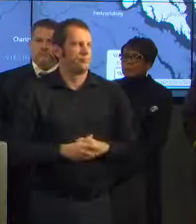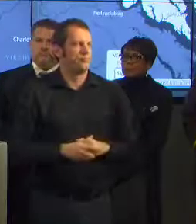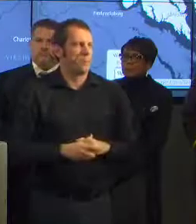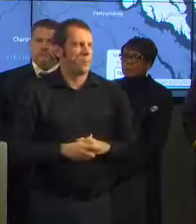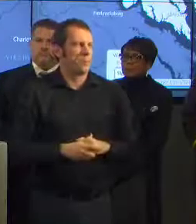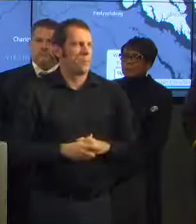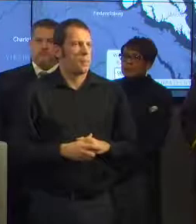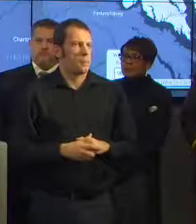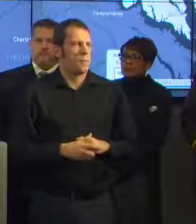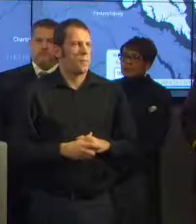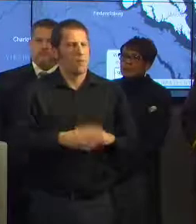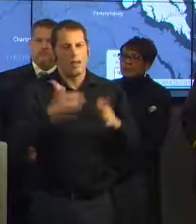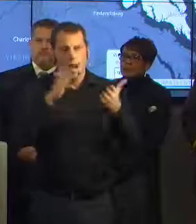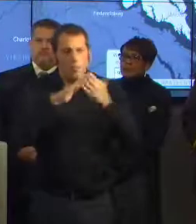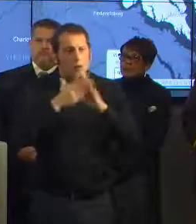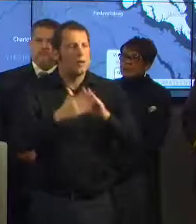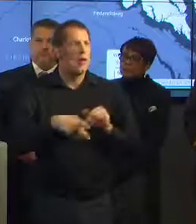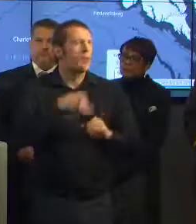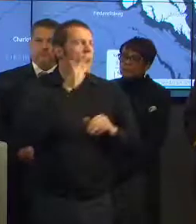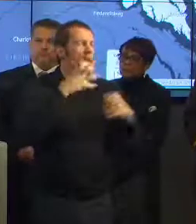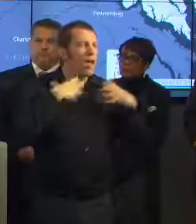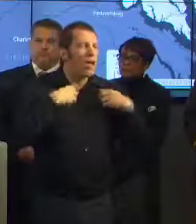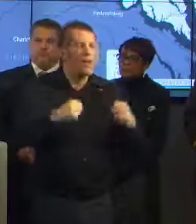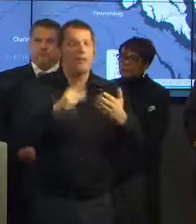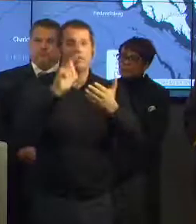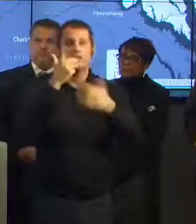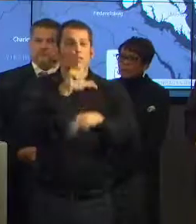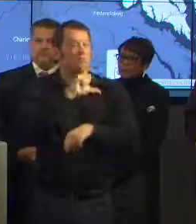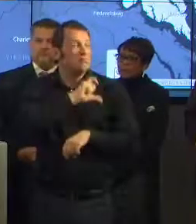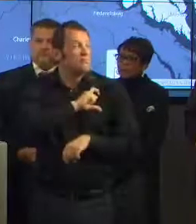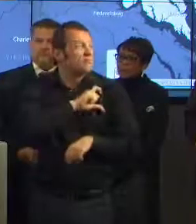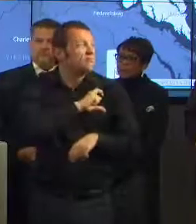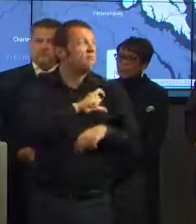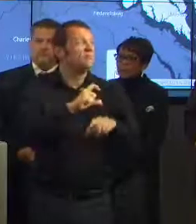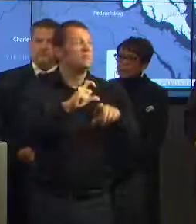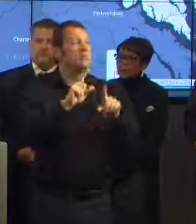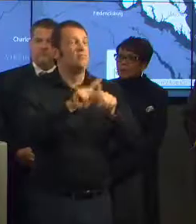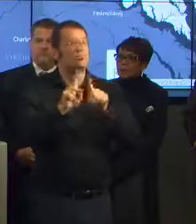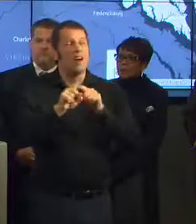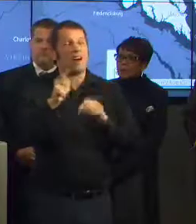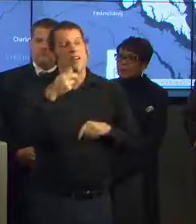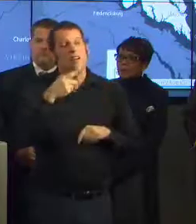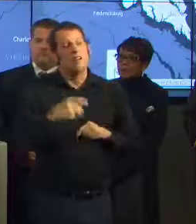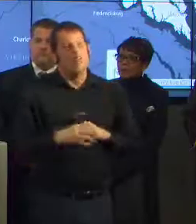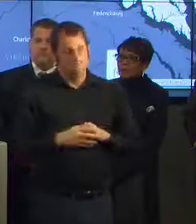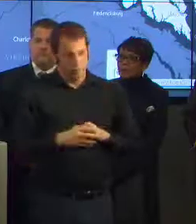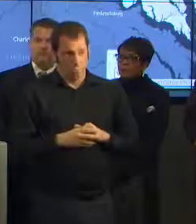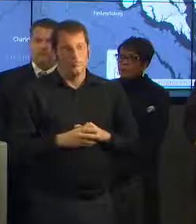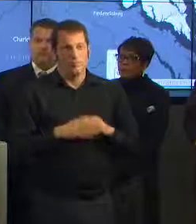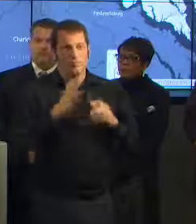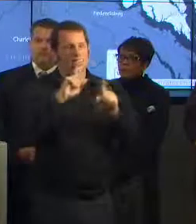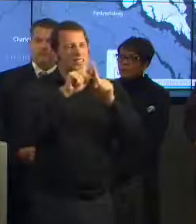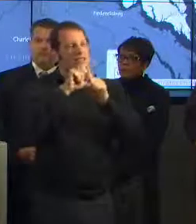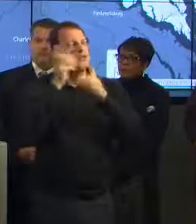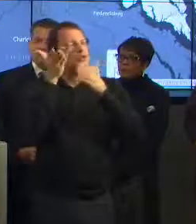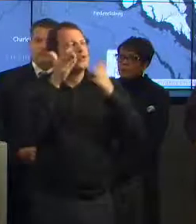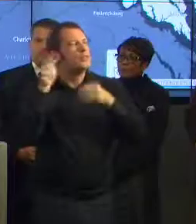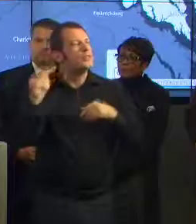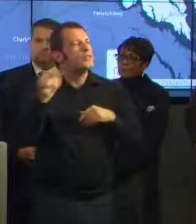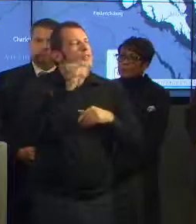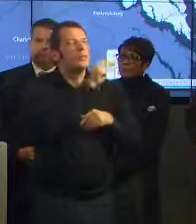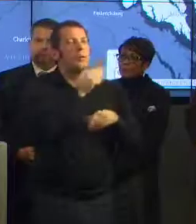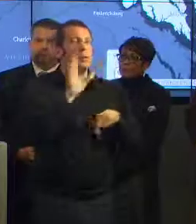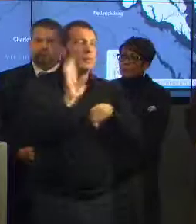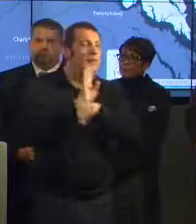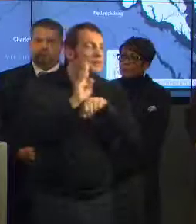law enforcement, human service professionals, educators, as well as members of the service organizations and business communities working to address this